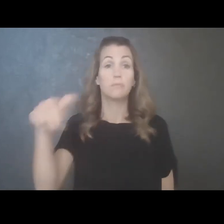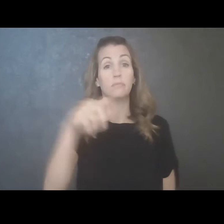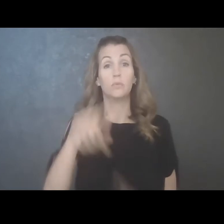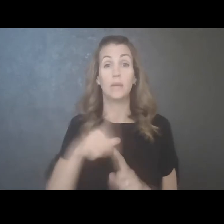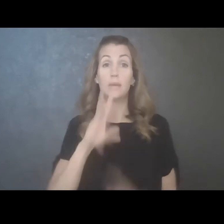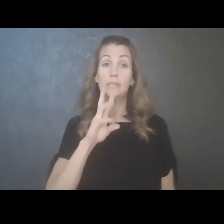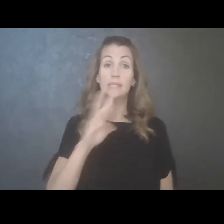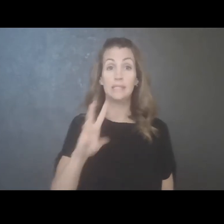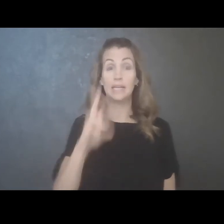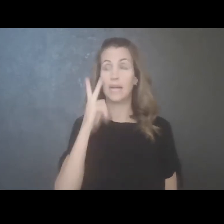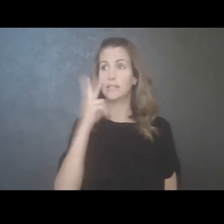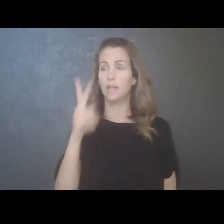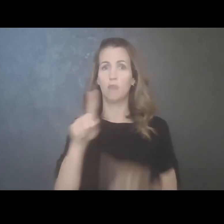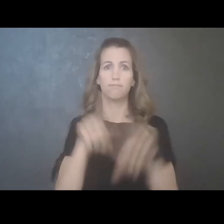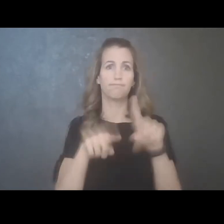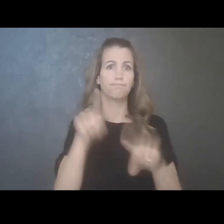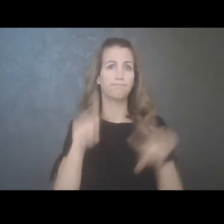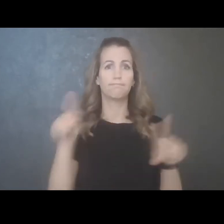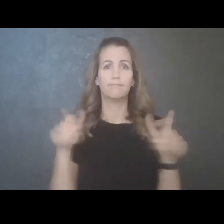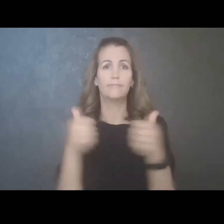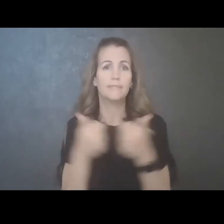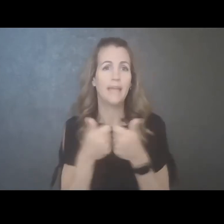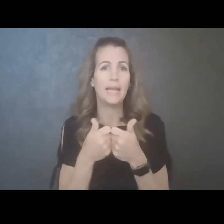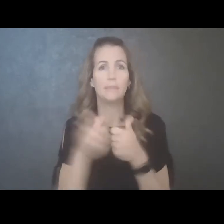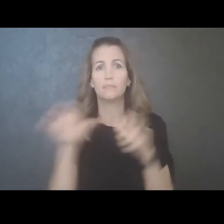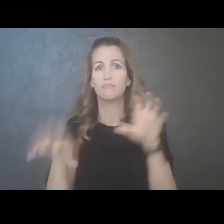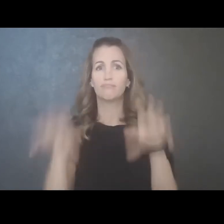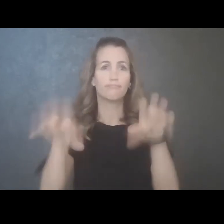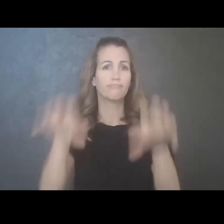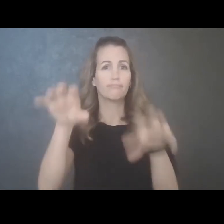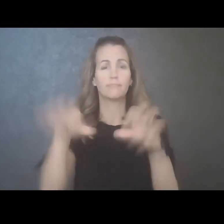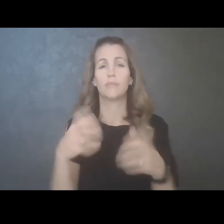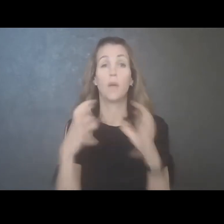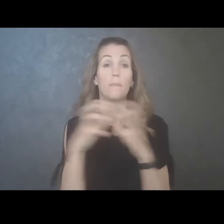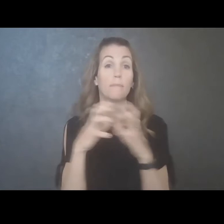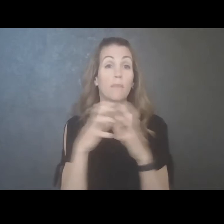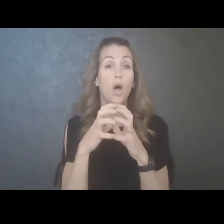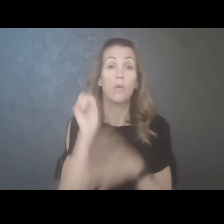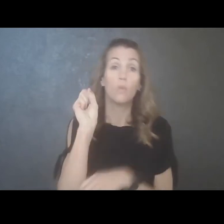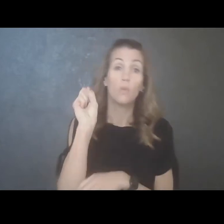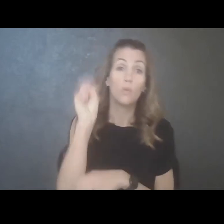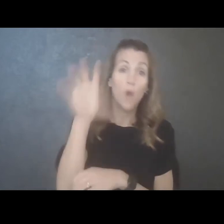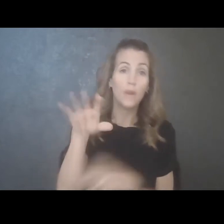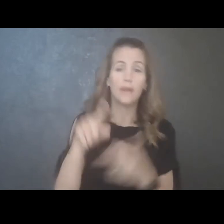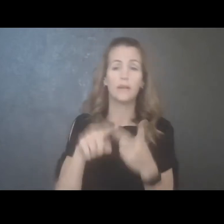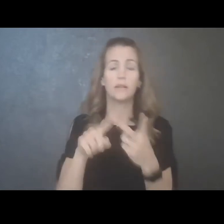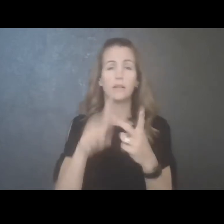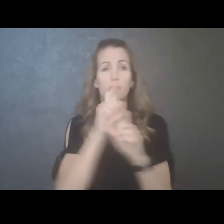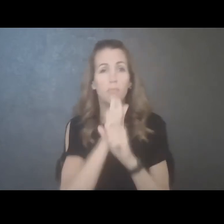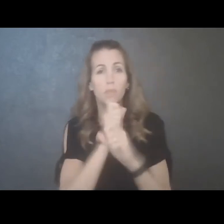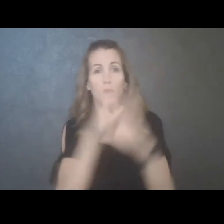different carnival games, right? There's all these different types of games. Some are you have to throw a ball in the basket, you have to blow up the balloon with a water gun,